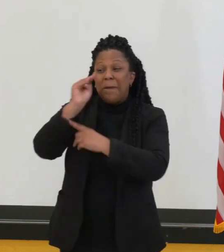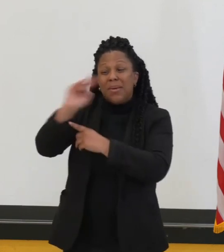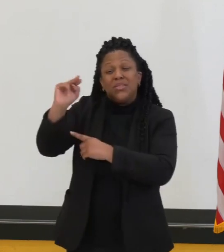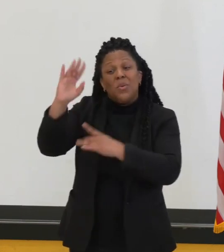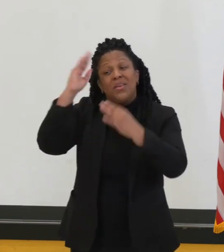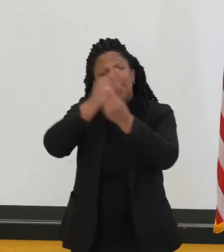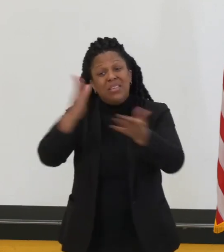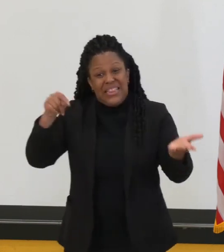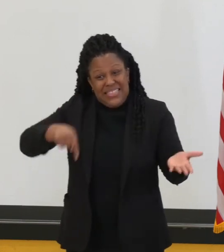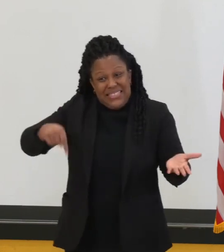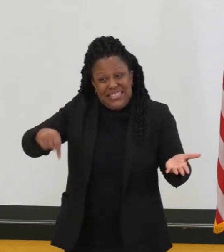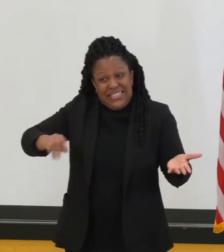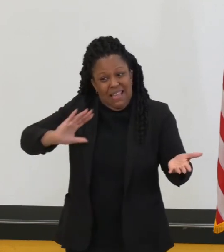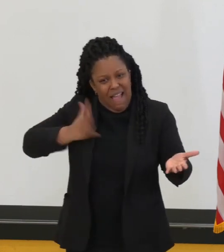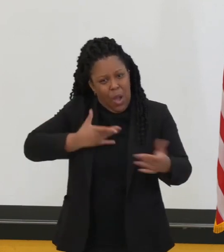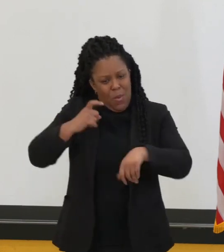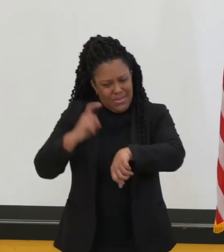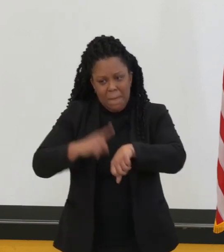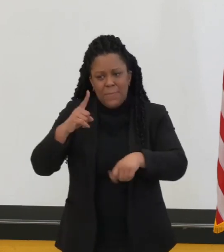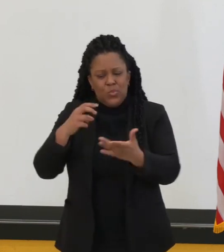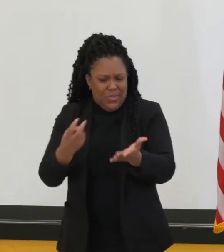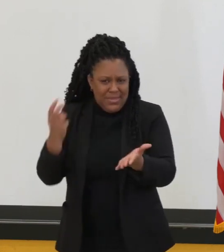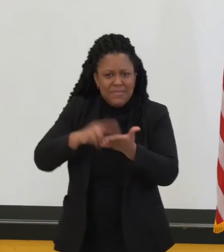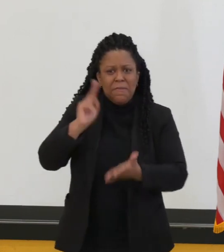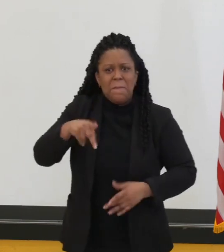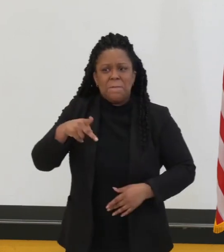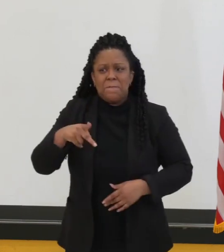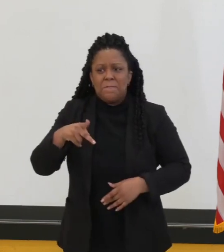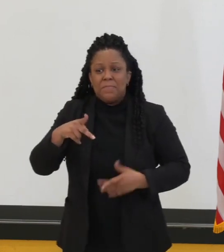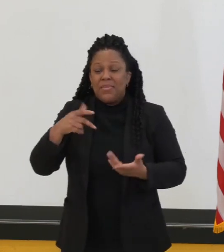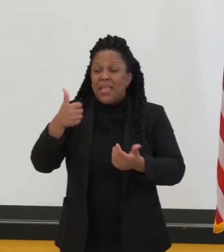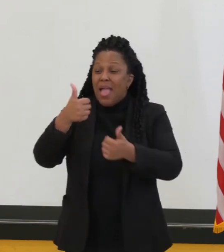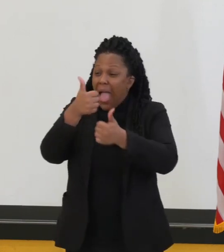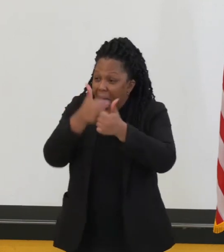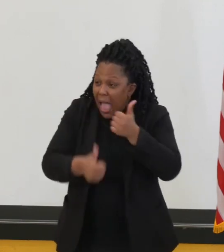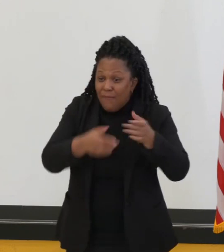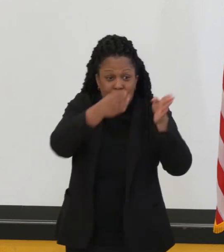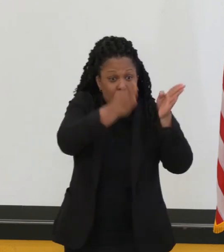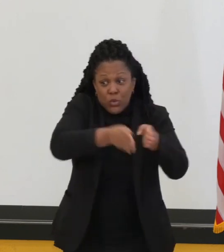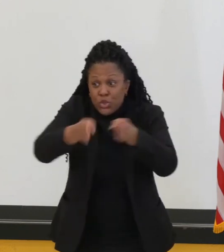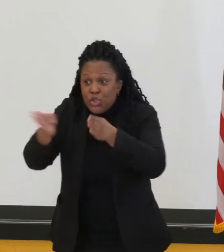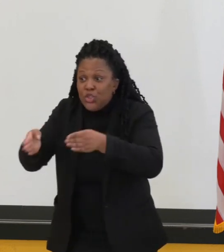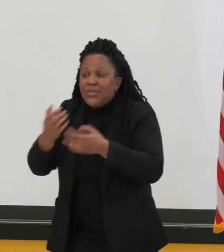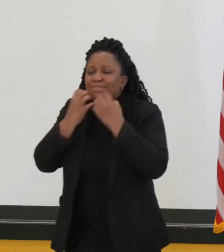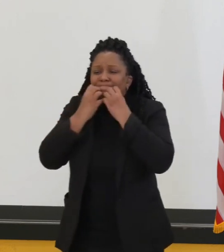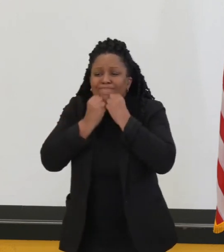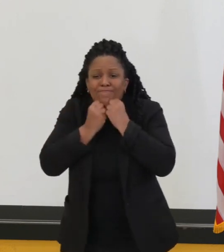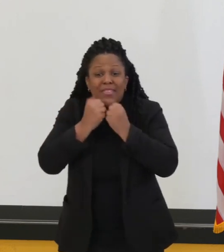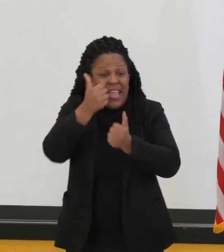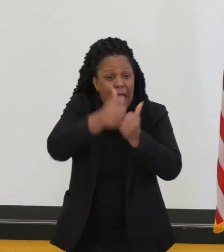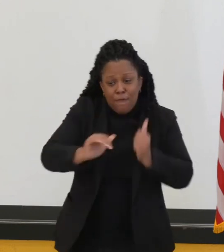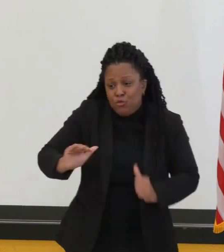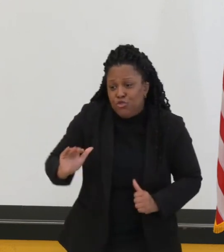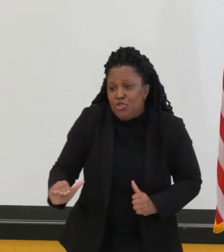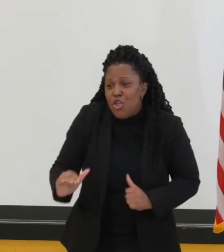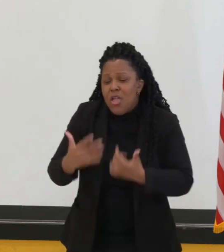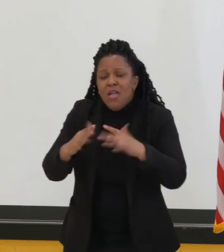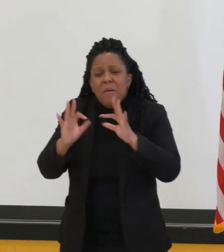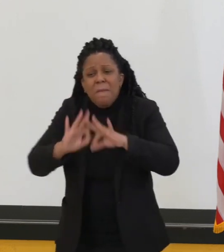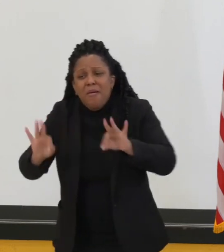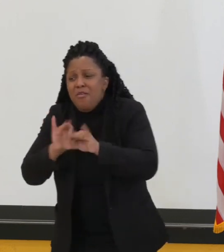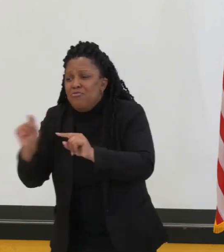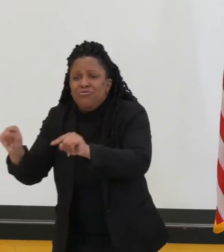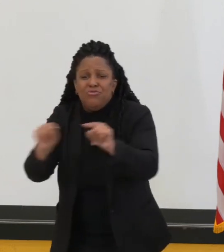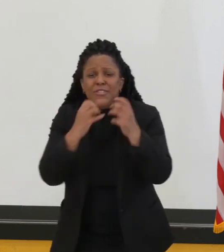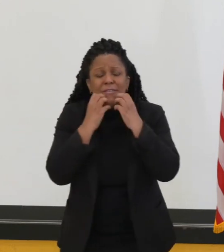values of this state that every person, every child matters. With that, I'm going to turn it over to the public safety experts to get into more of the details